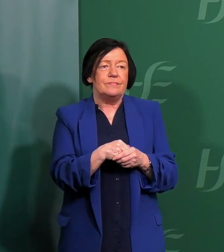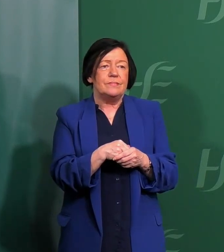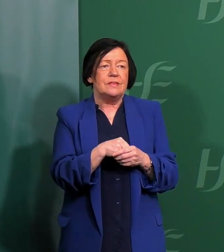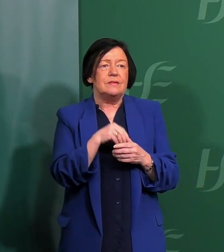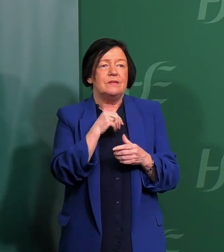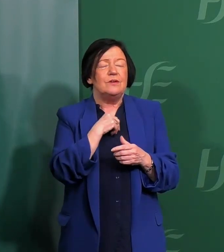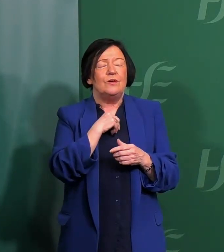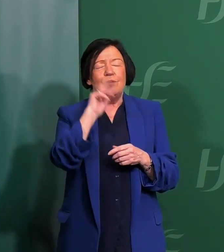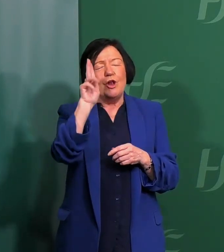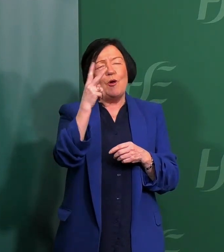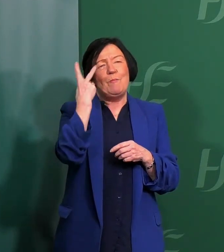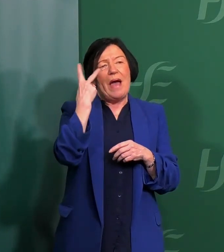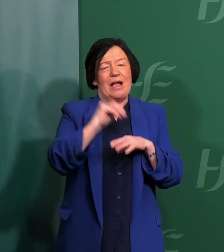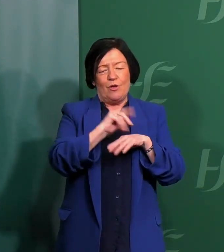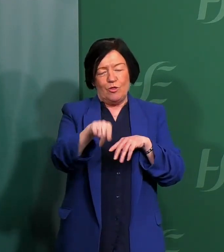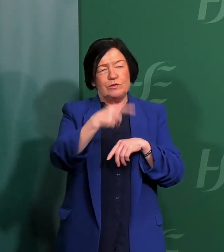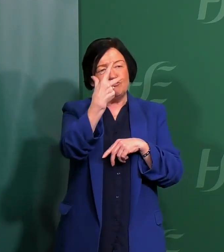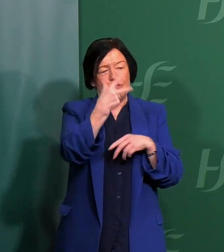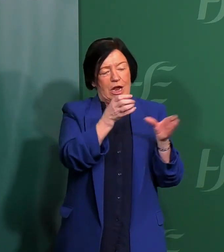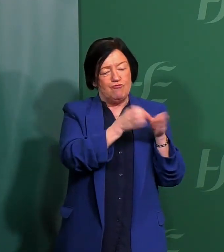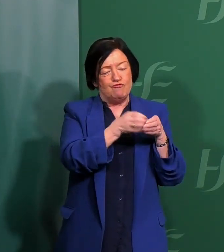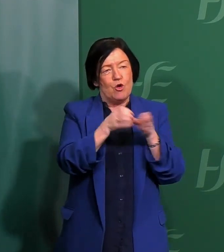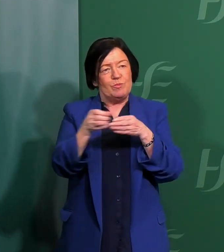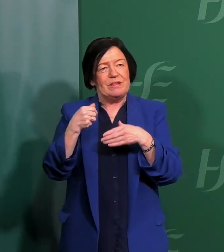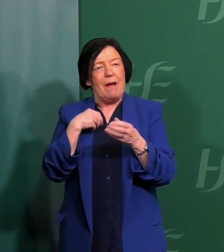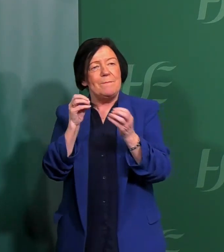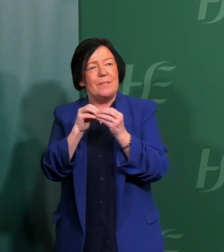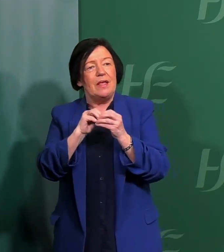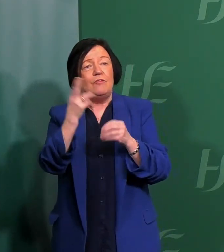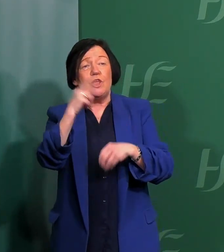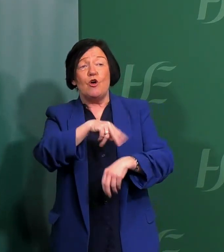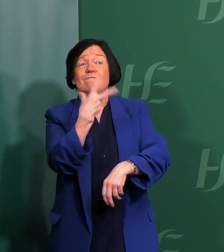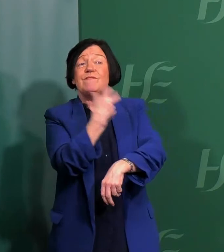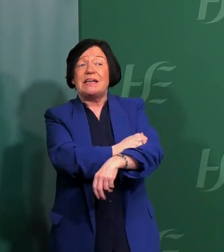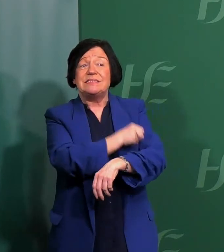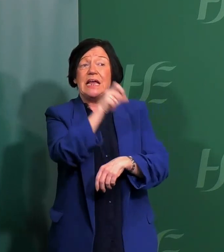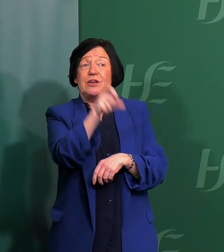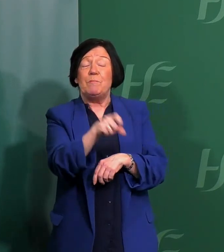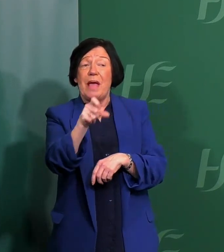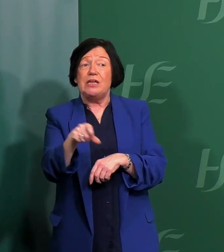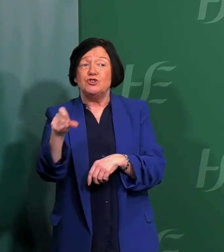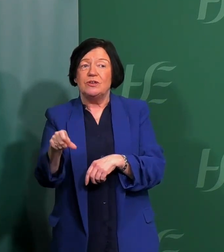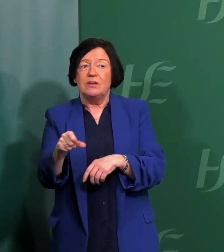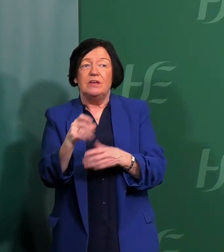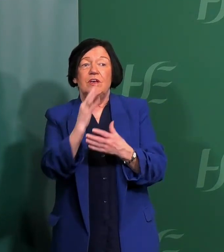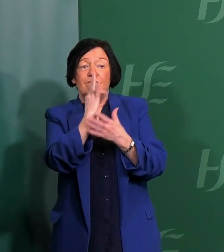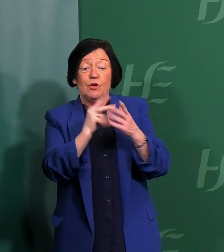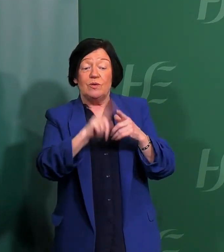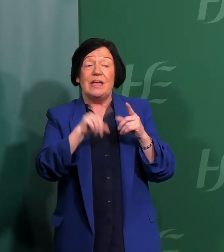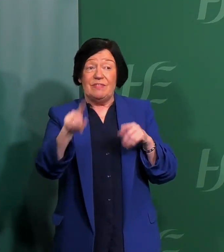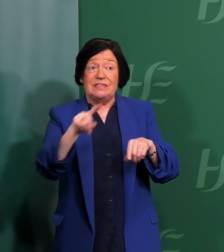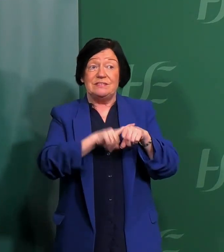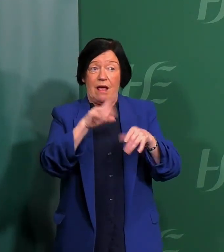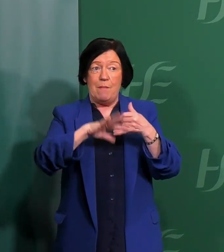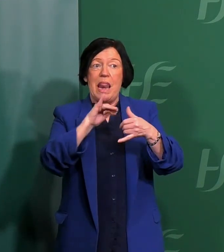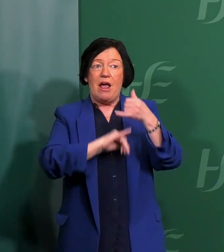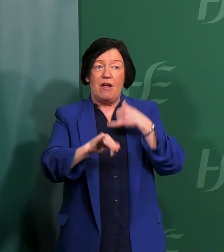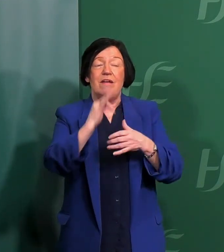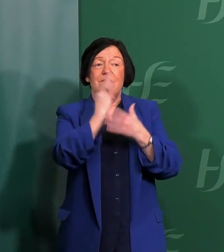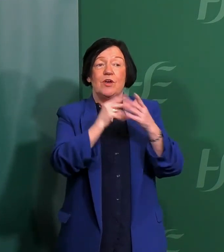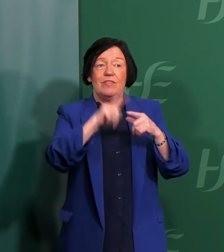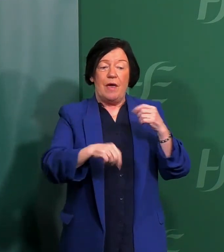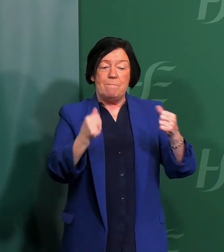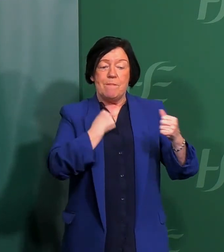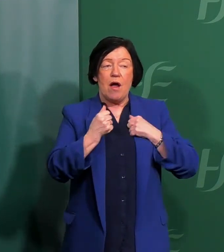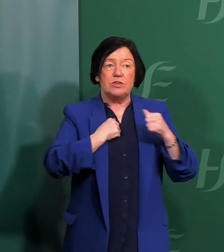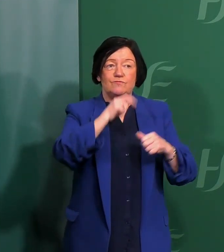to reflect on those three categories I mentioned, the unvaccinated patient, fewer than this time last year, fewer than March